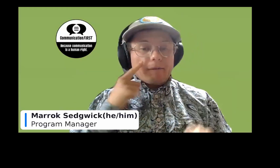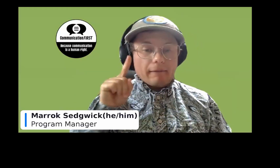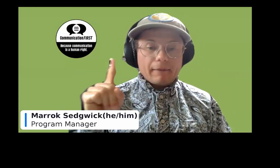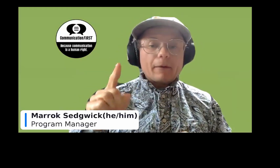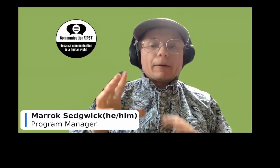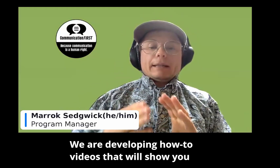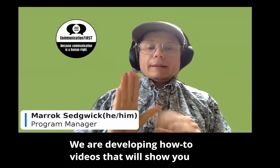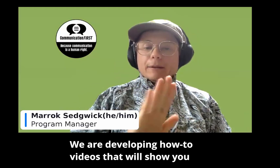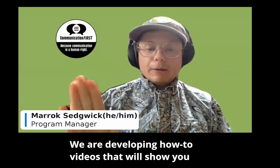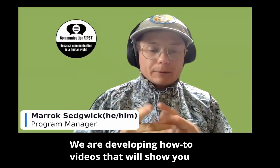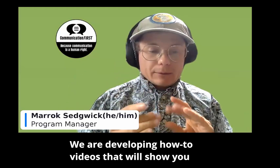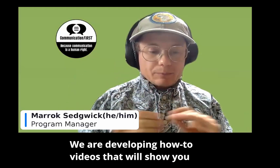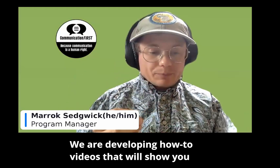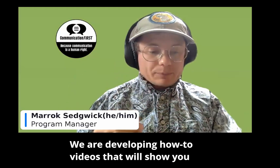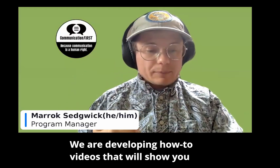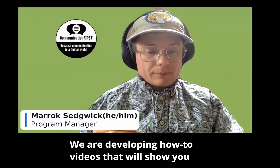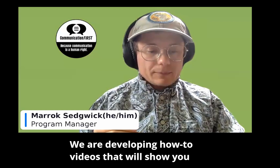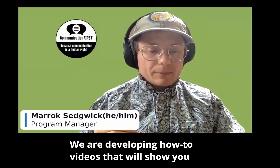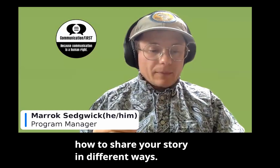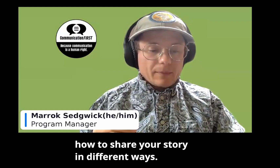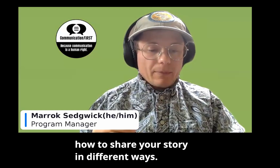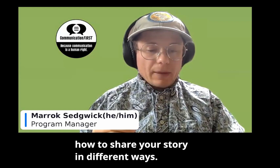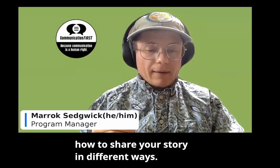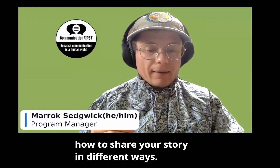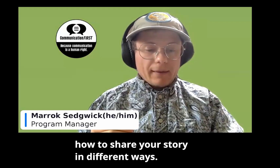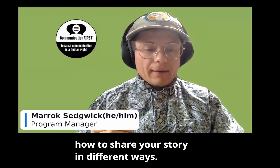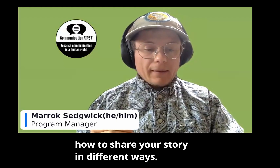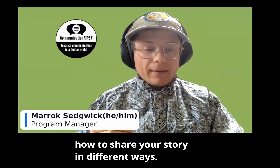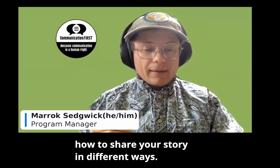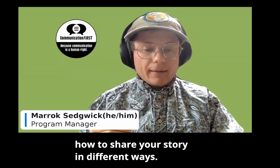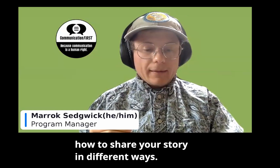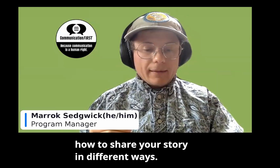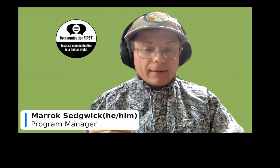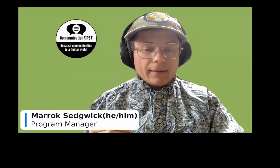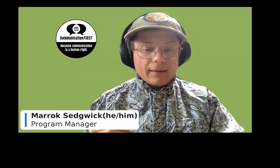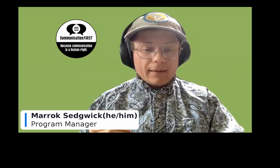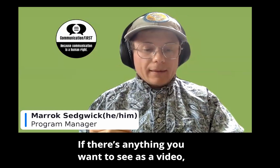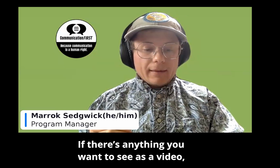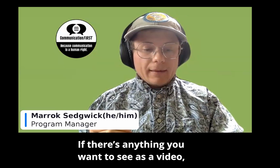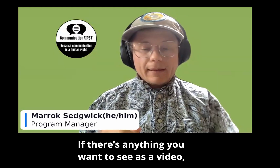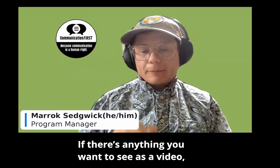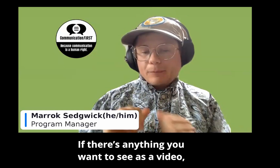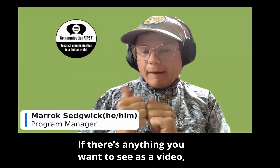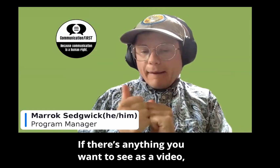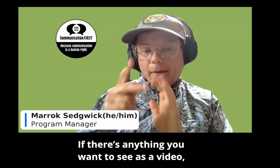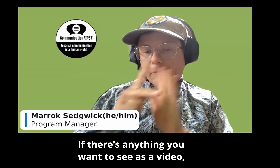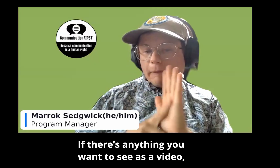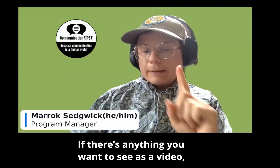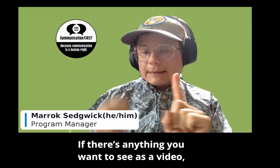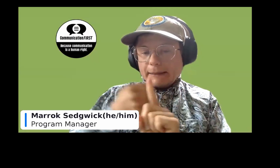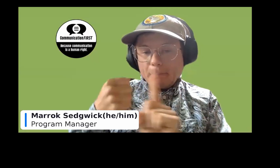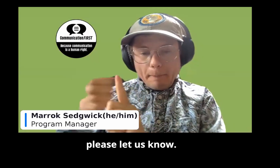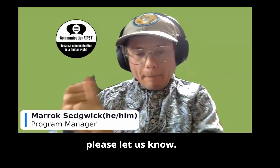policy. We are developing how-to videos that will show you how to share your story in different ways. If there's anything you want to